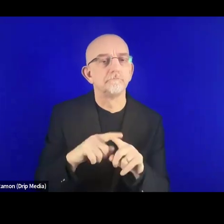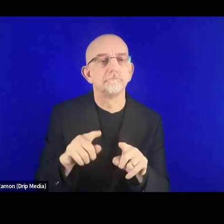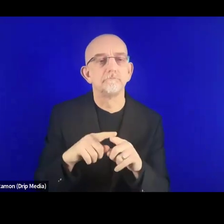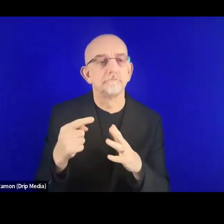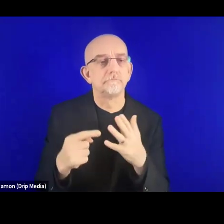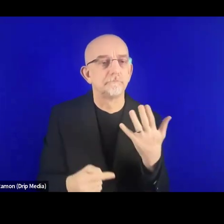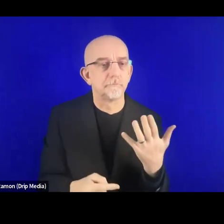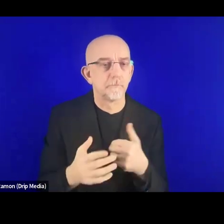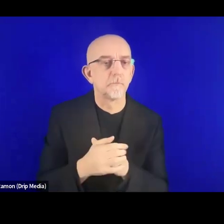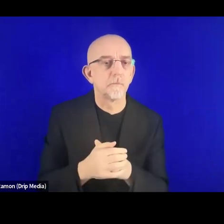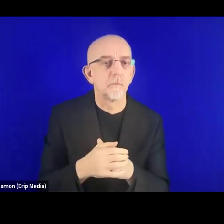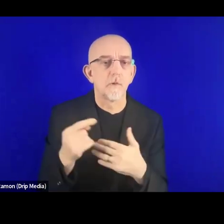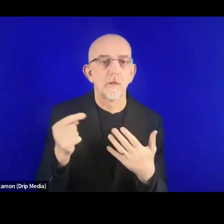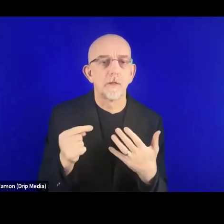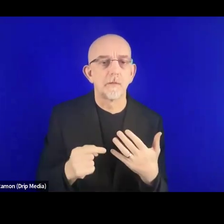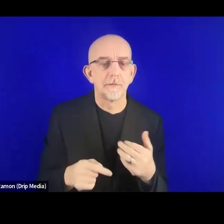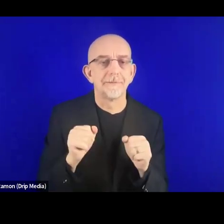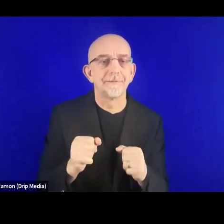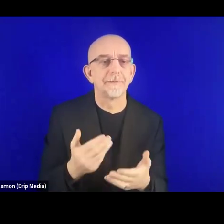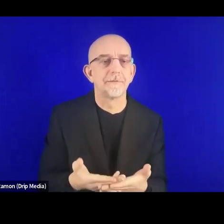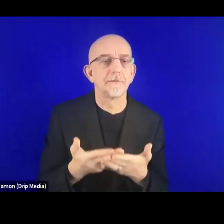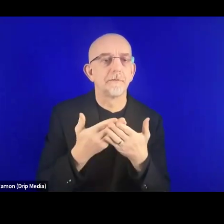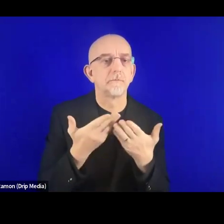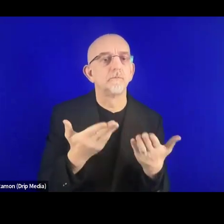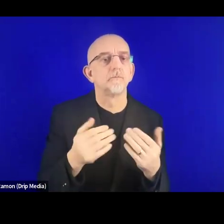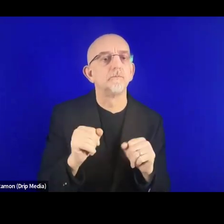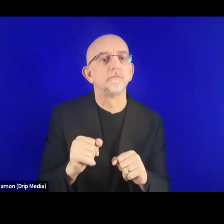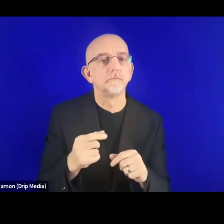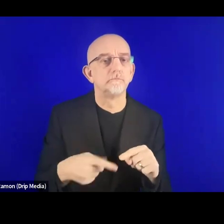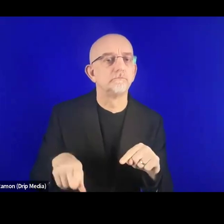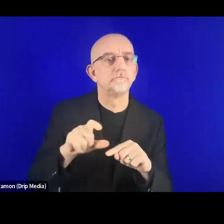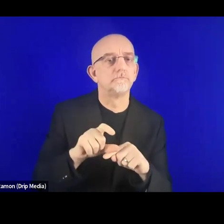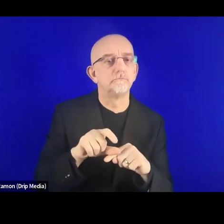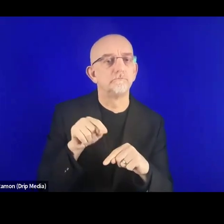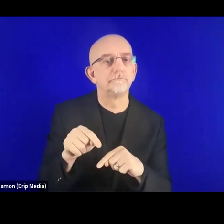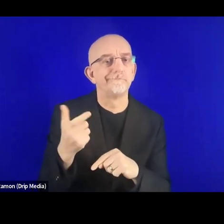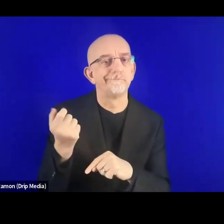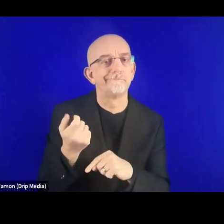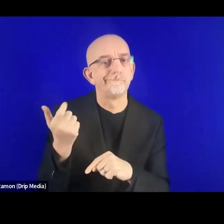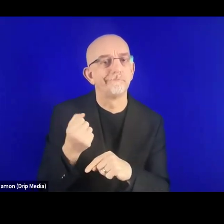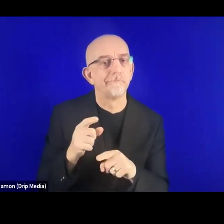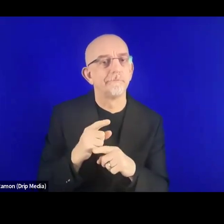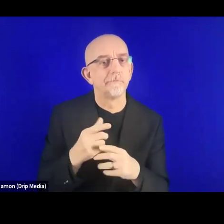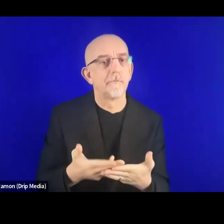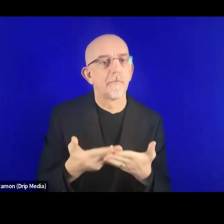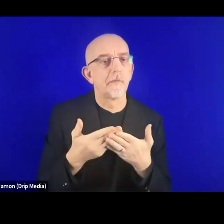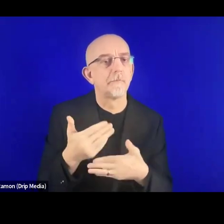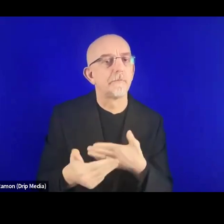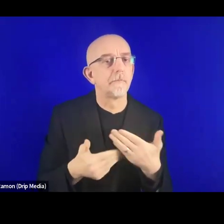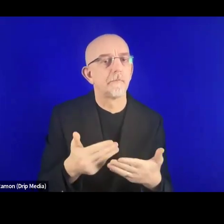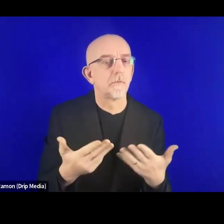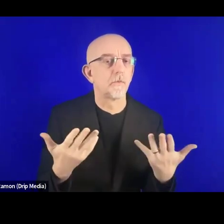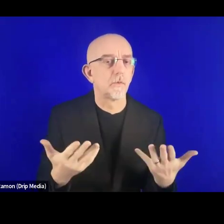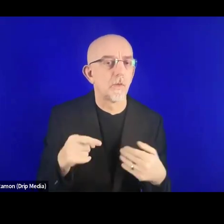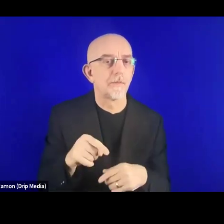also, of course, face issues of patriarchy, migration, and lack